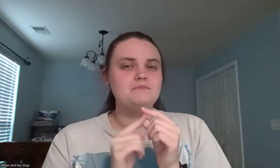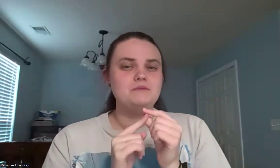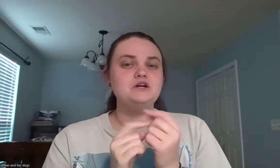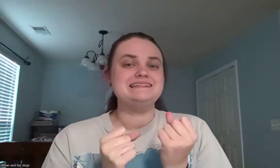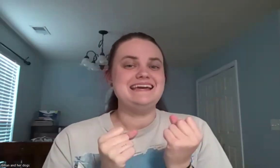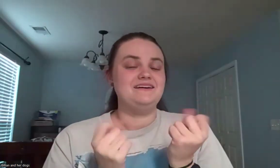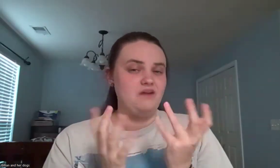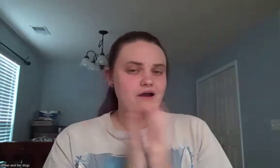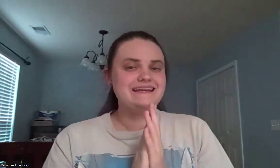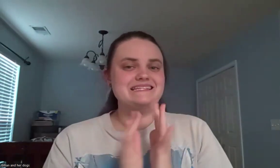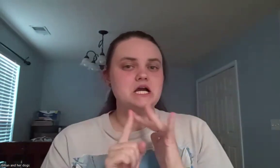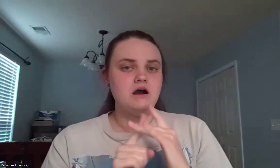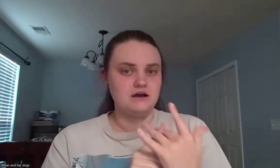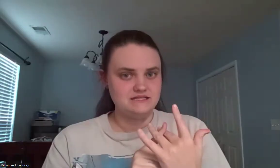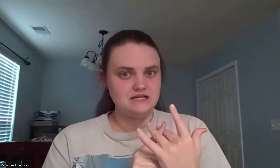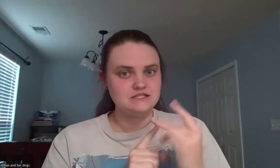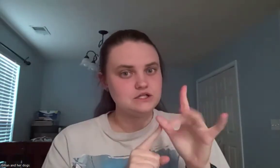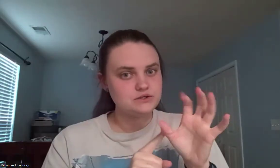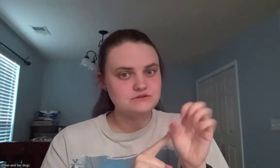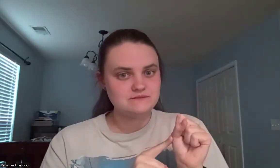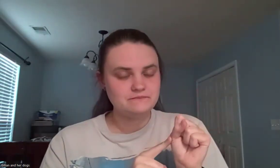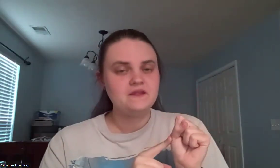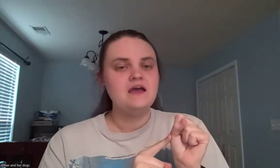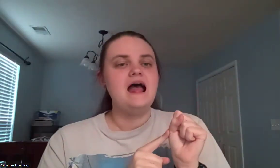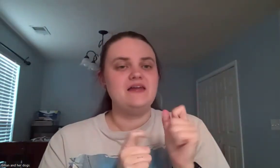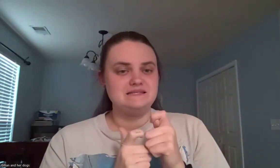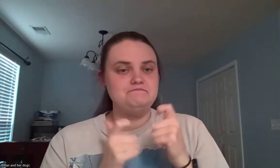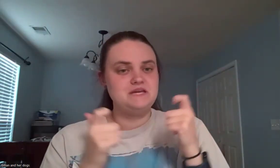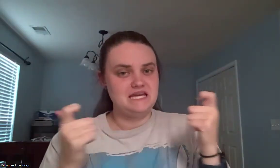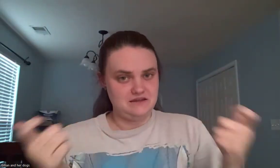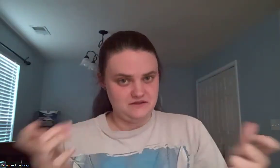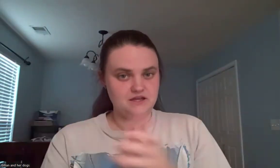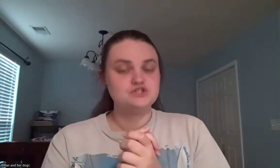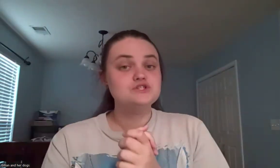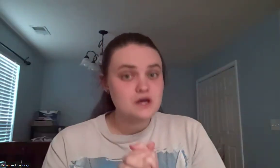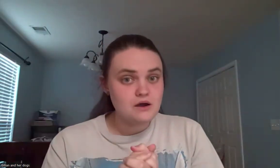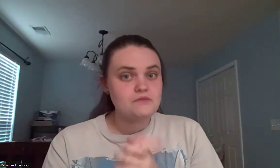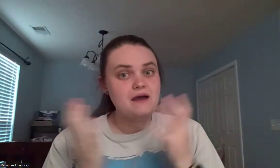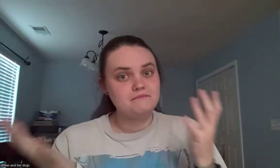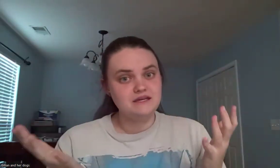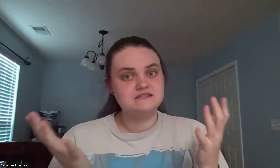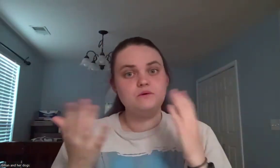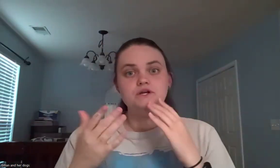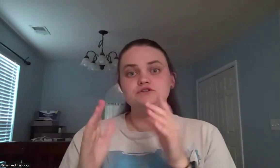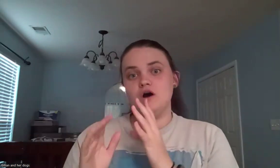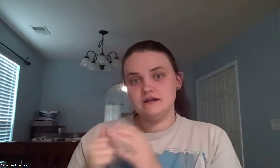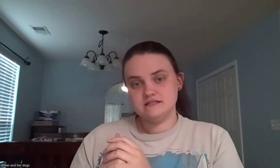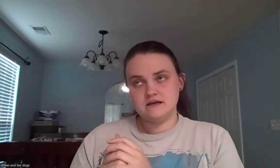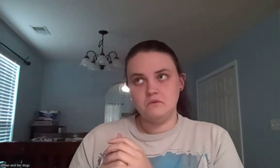probably going to say a lot is context clues. And that is a big thing. So that means that when you're talking to